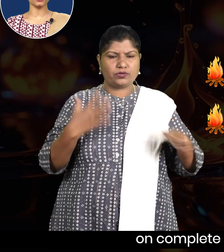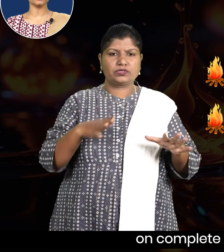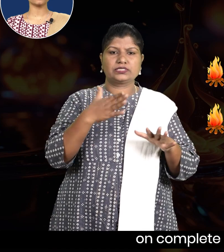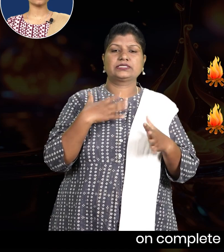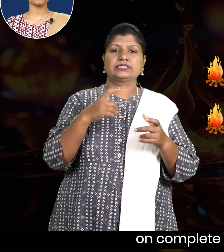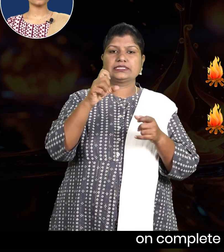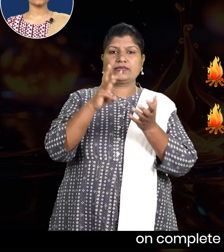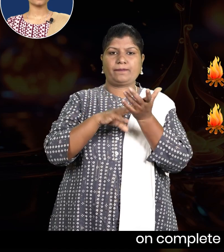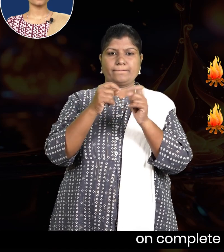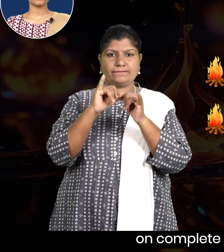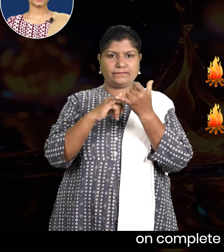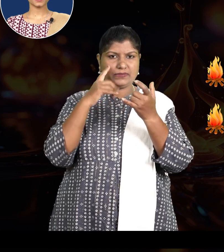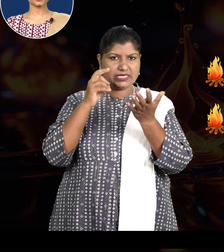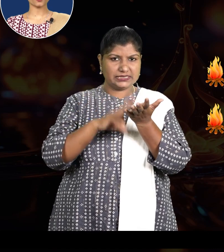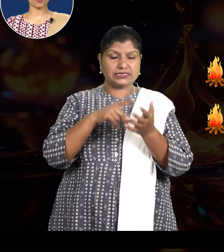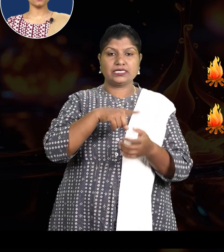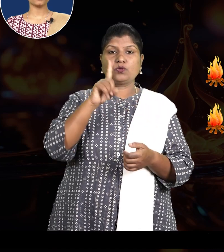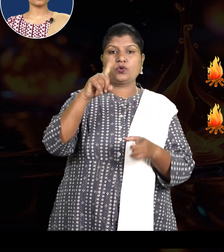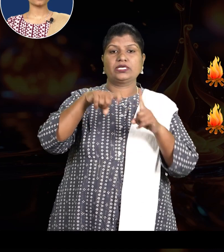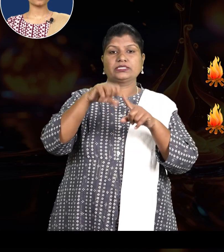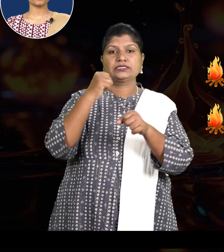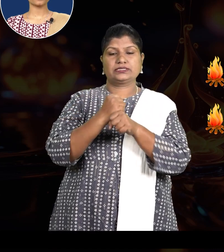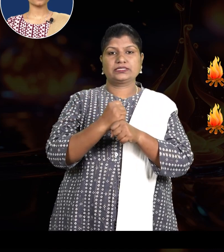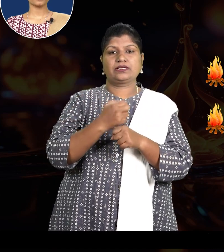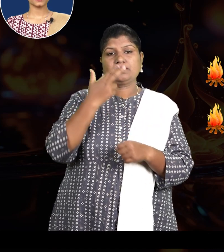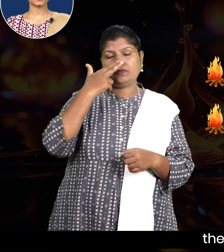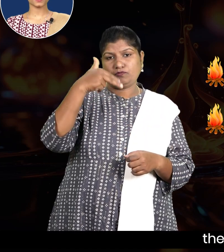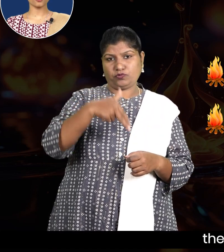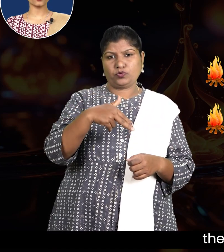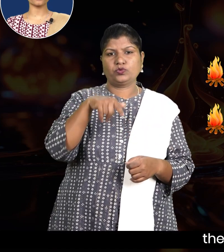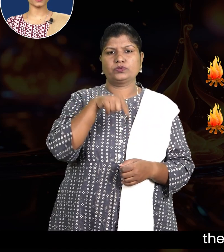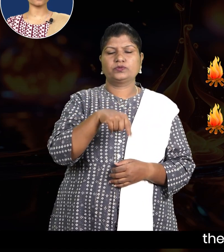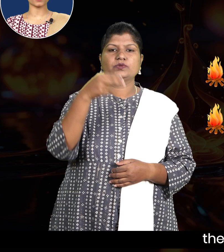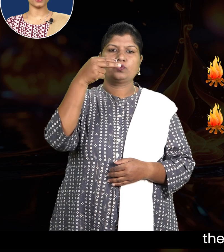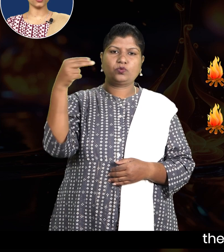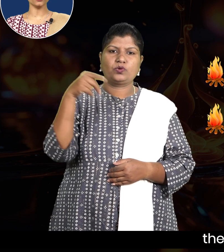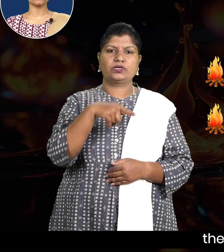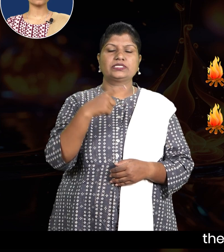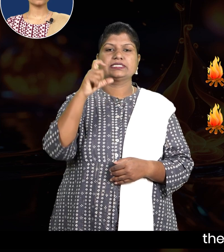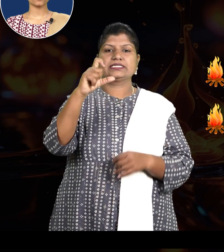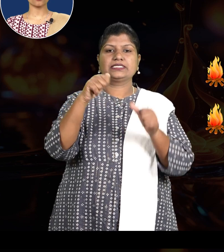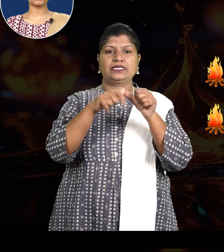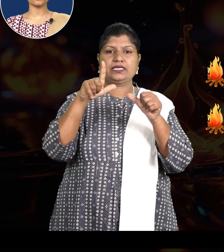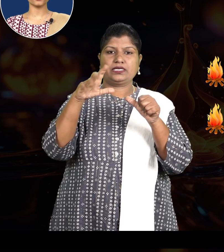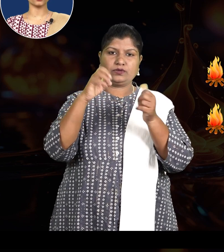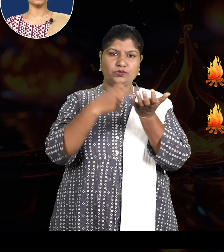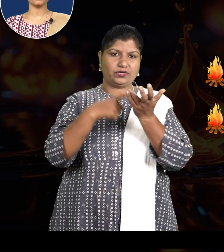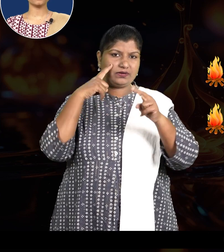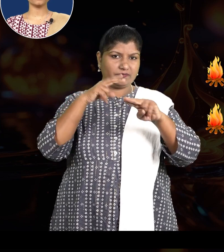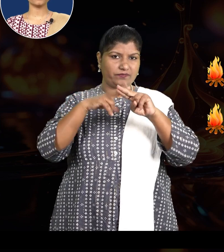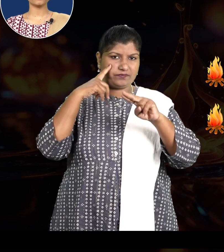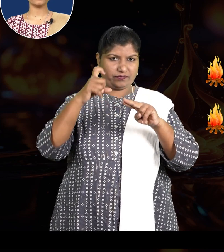of fuel is called the calorific value of that